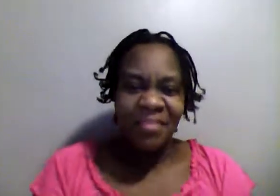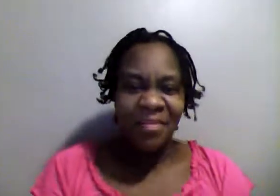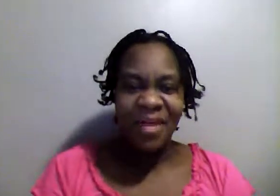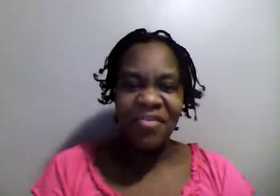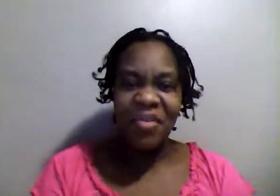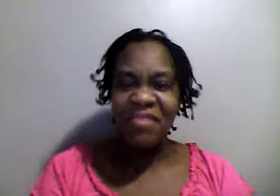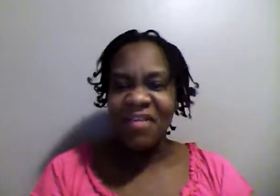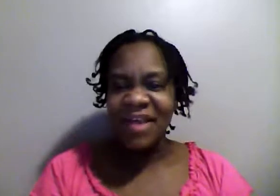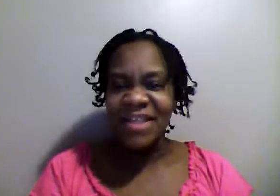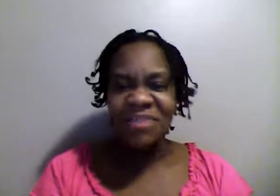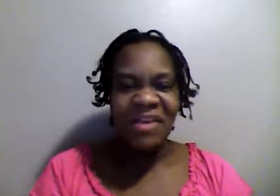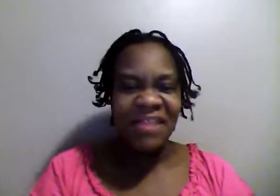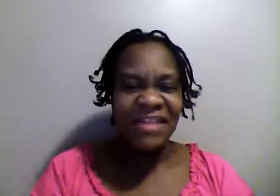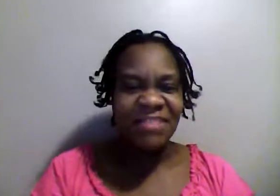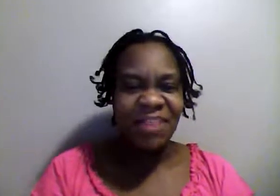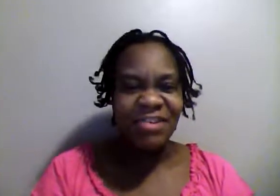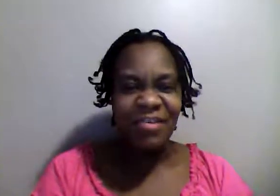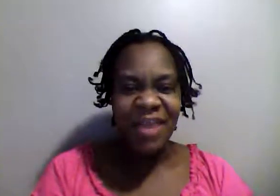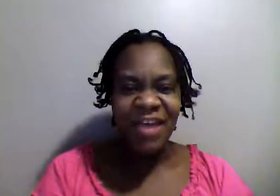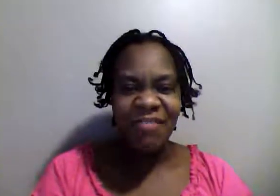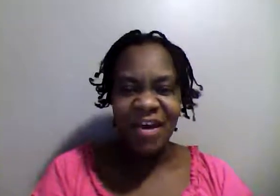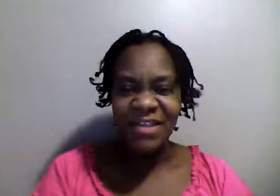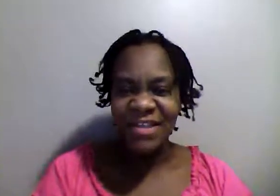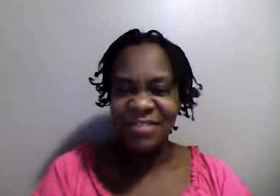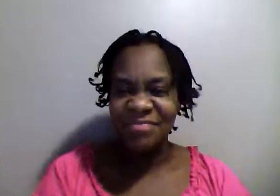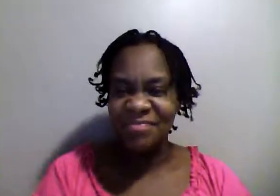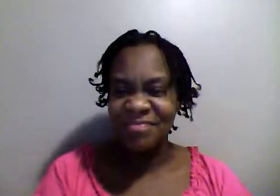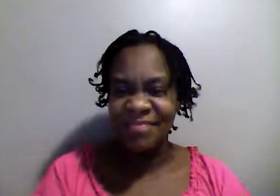Have you ever experienced bottom end rot?